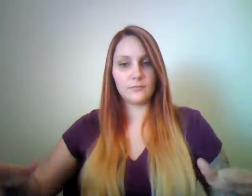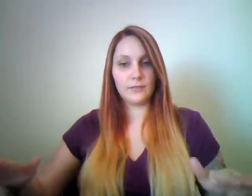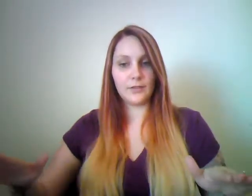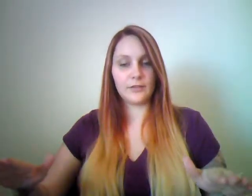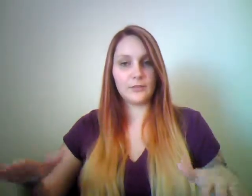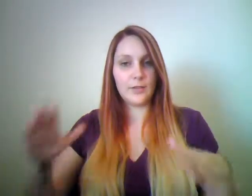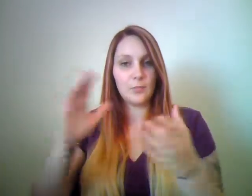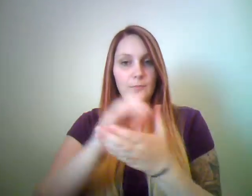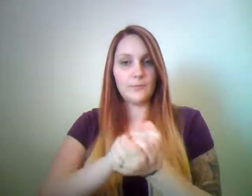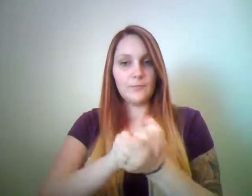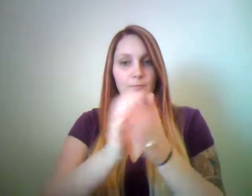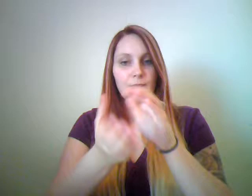with a sweep.